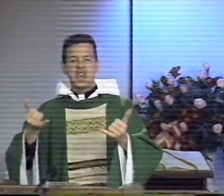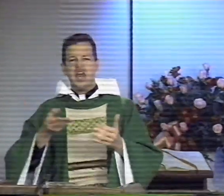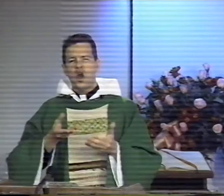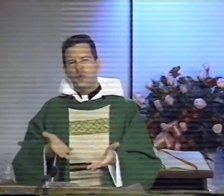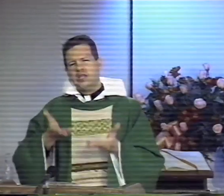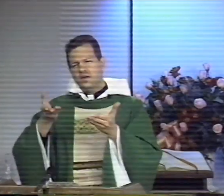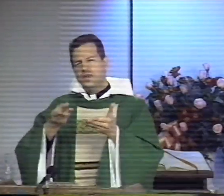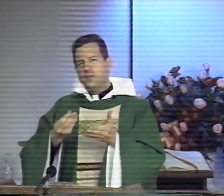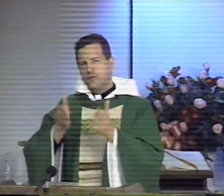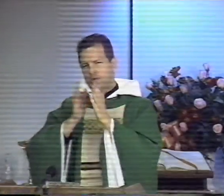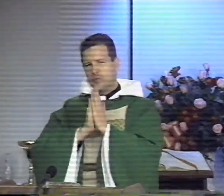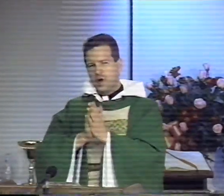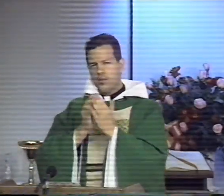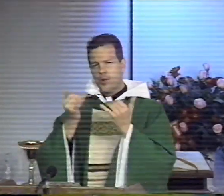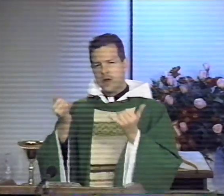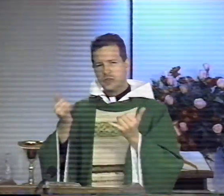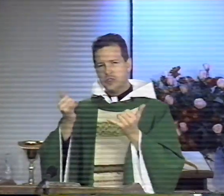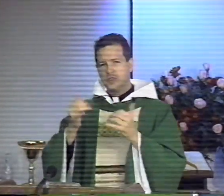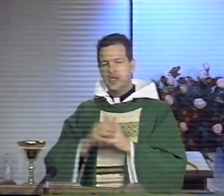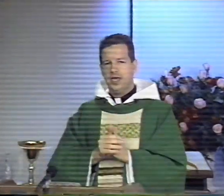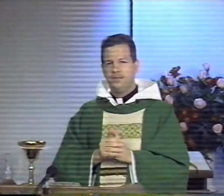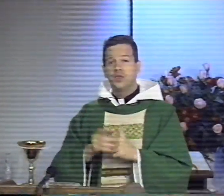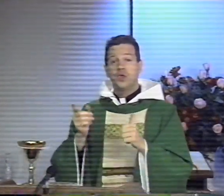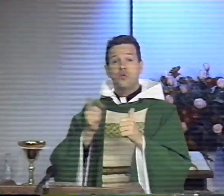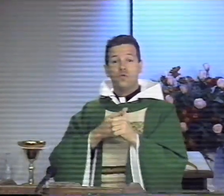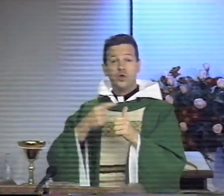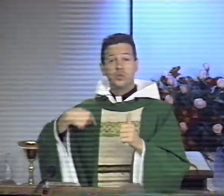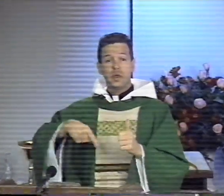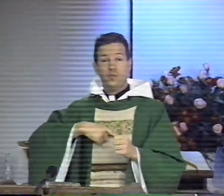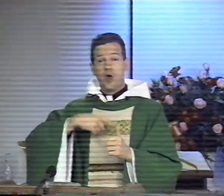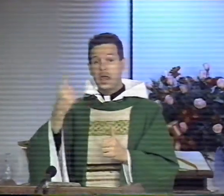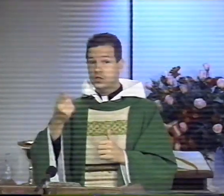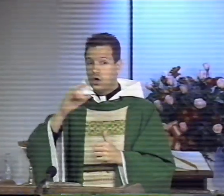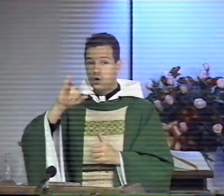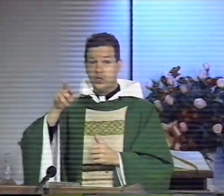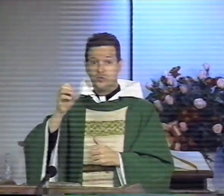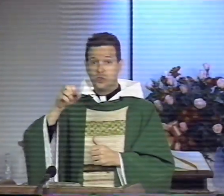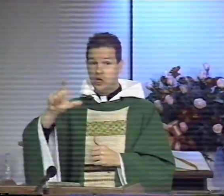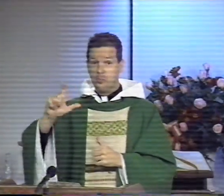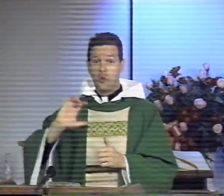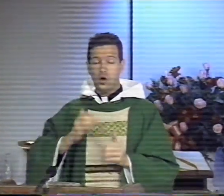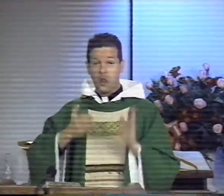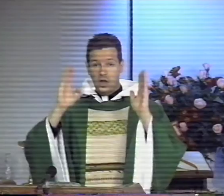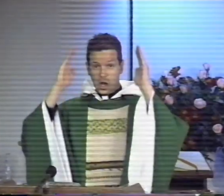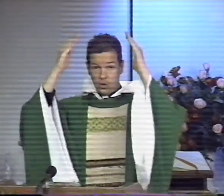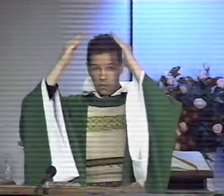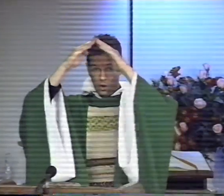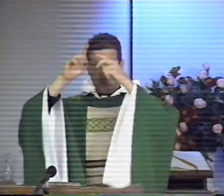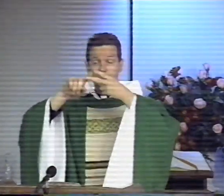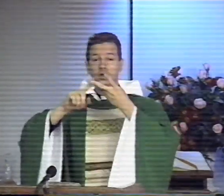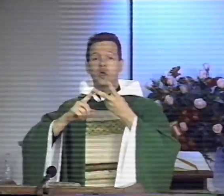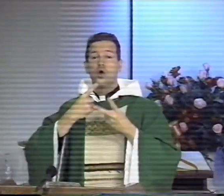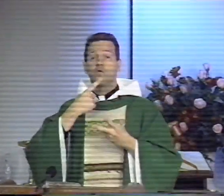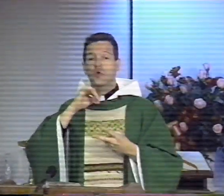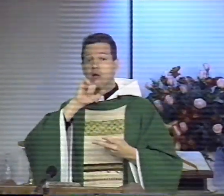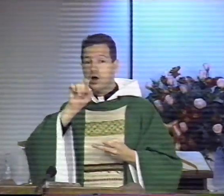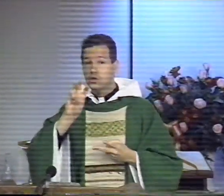Now we lift up a few of our prayers this day. First, we pray, as always, for John Paul, our Pope, for Cardinal